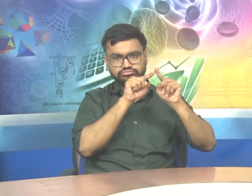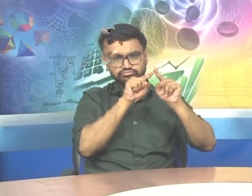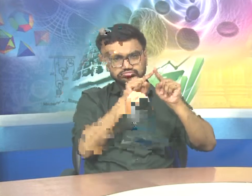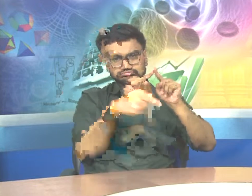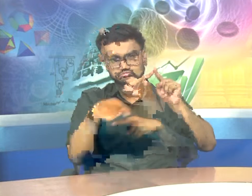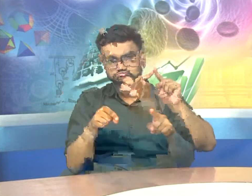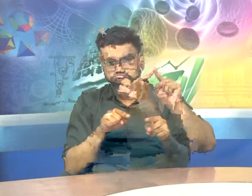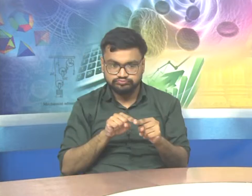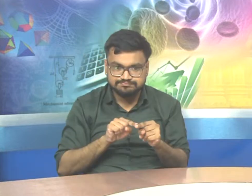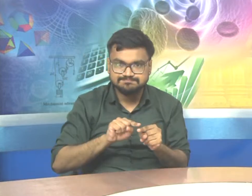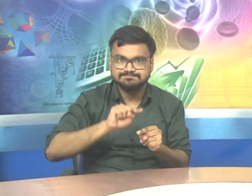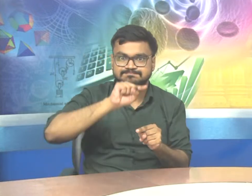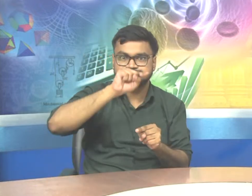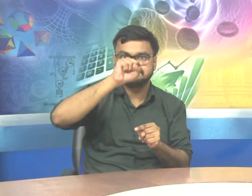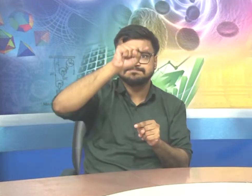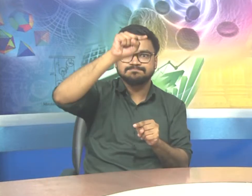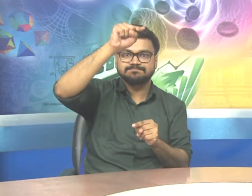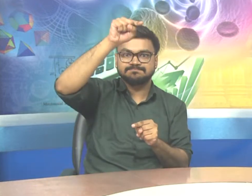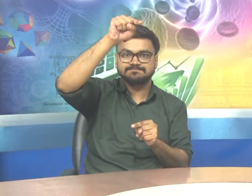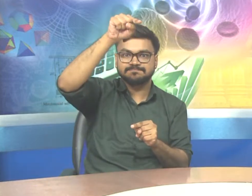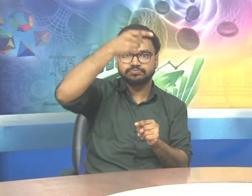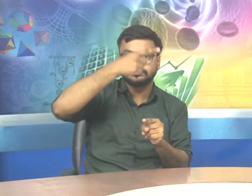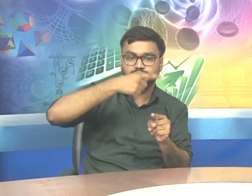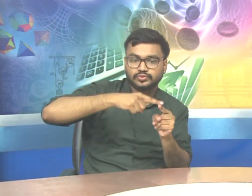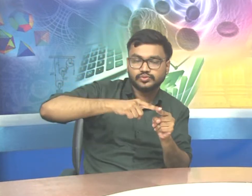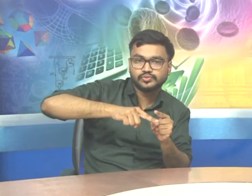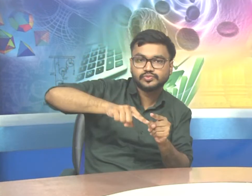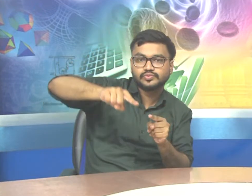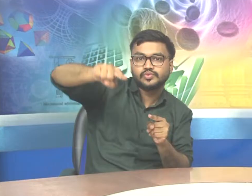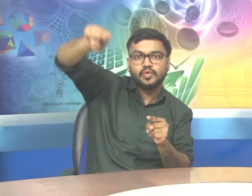its kinetic energy increases.